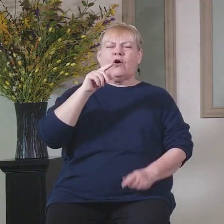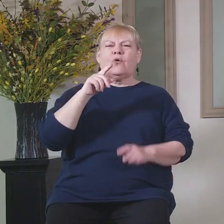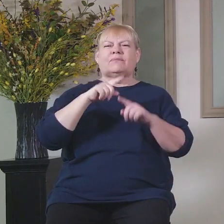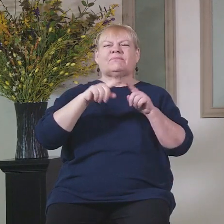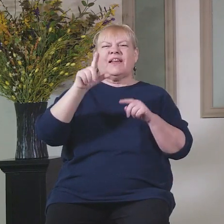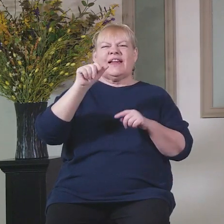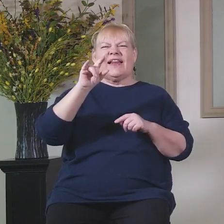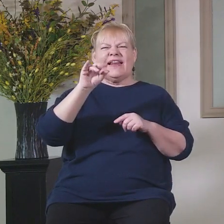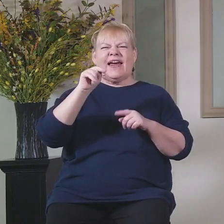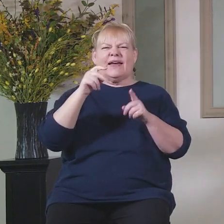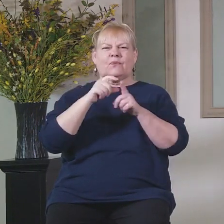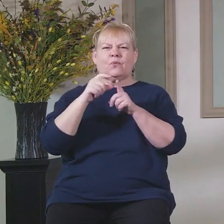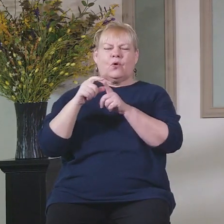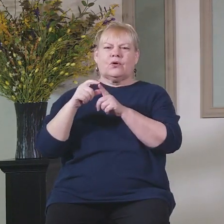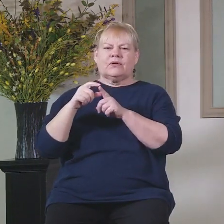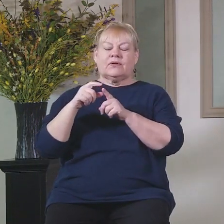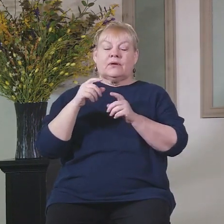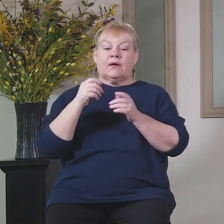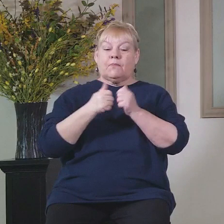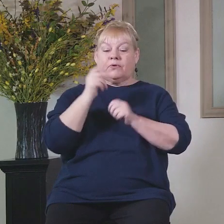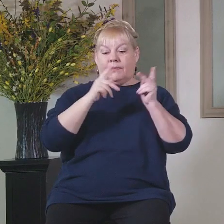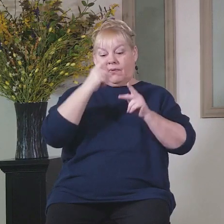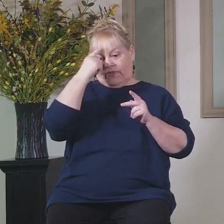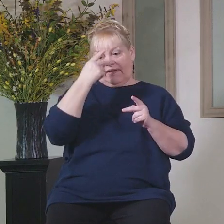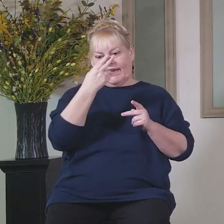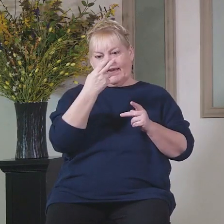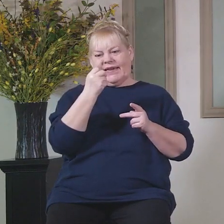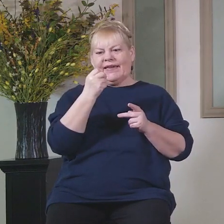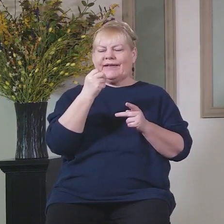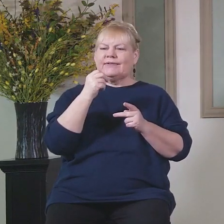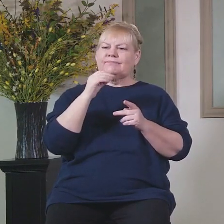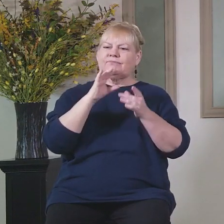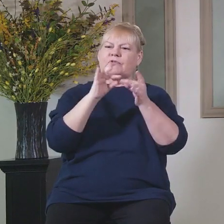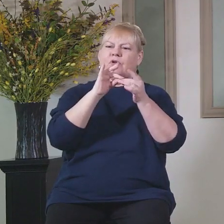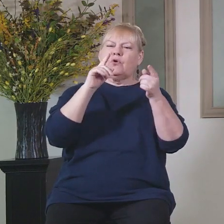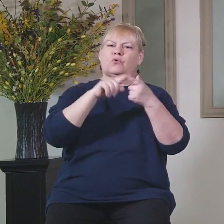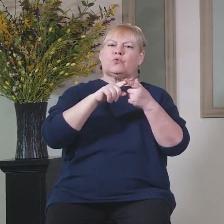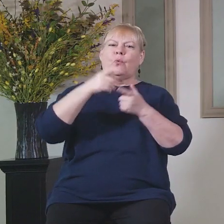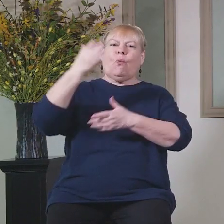And most people think Freddie's paying homage to the 17th century astronomer.